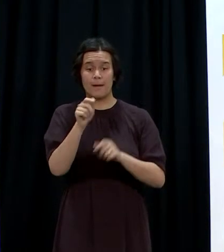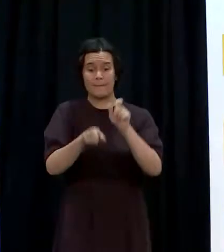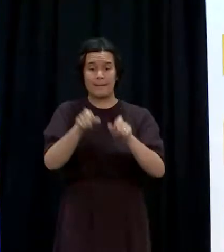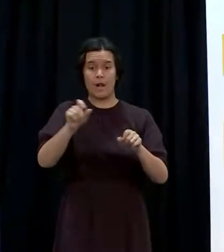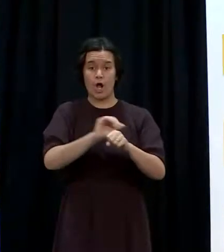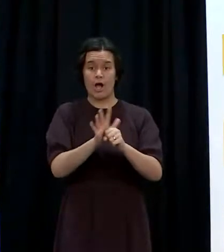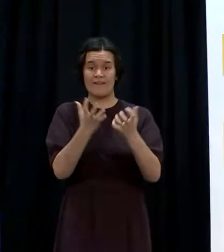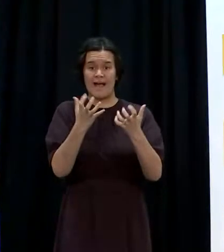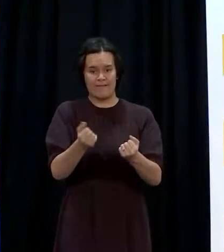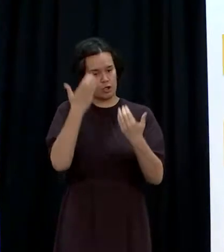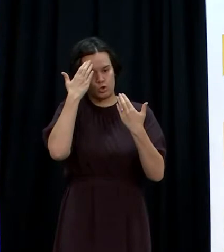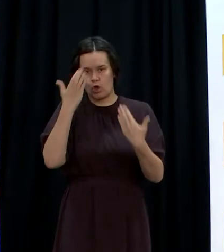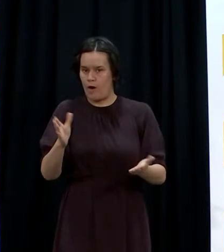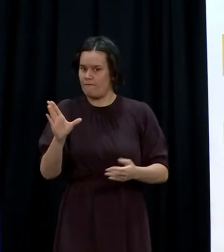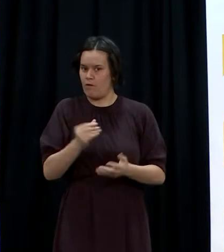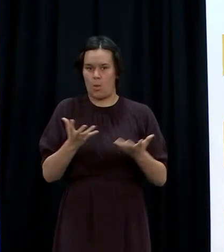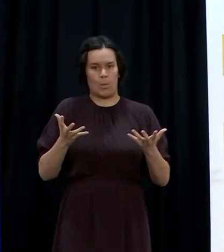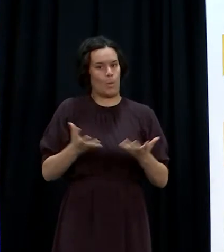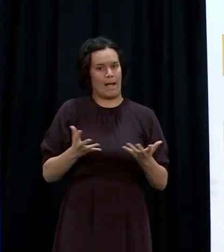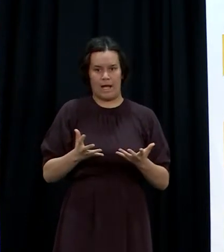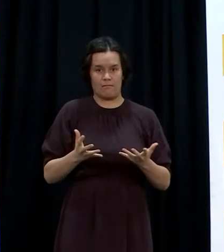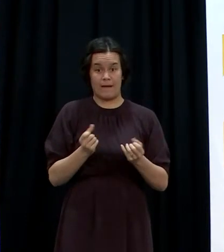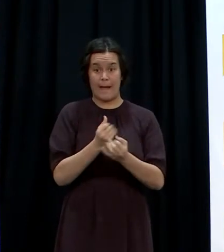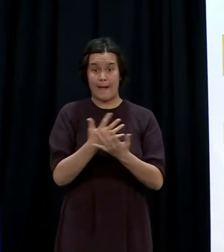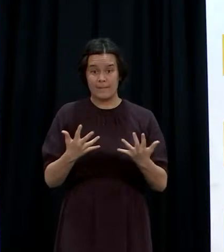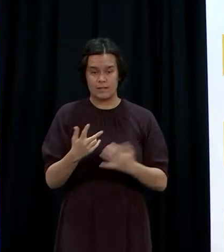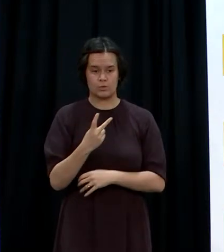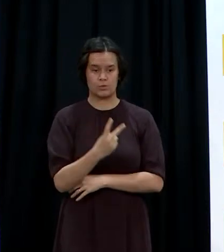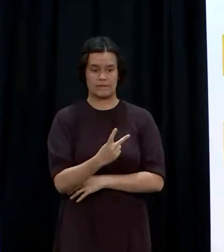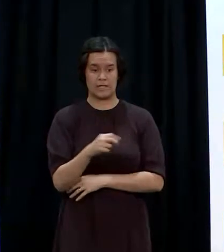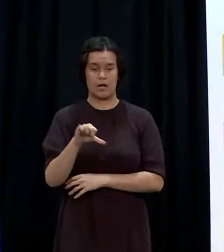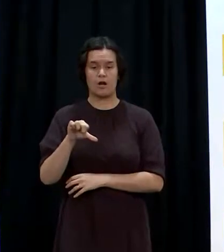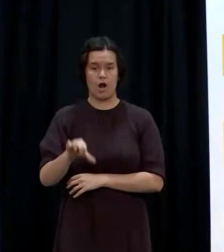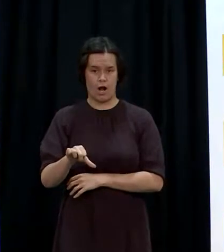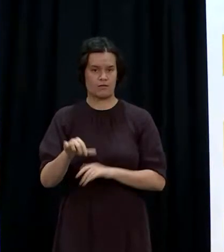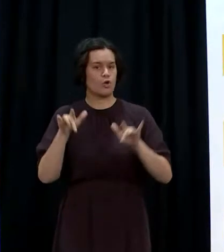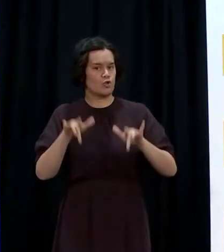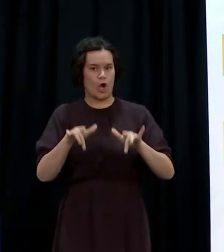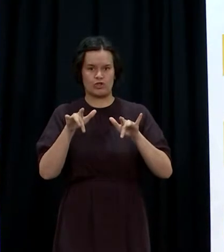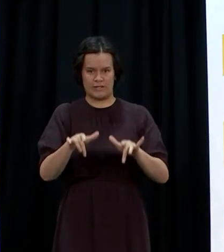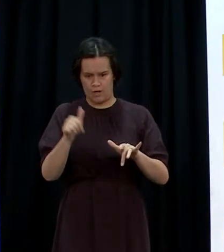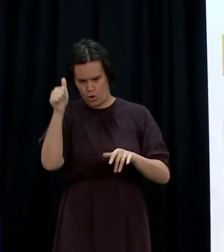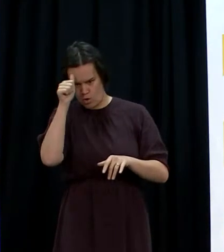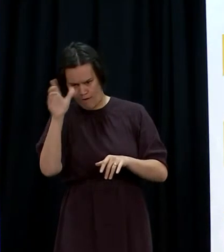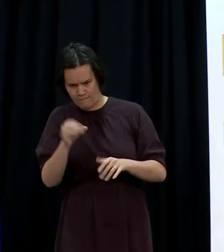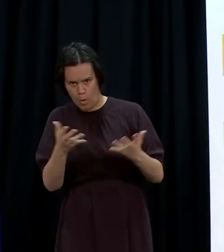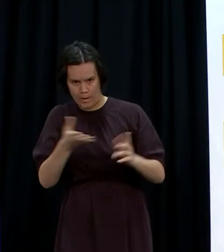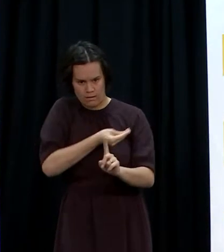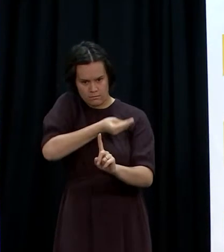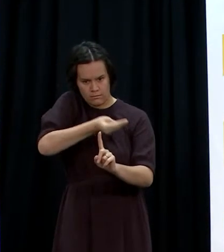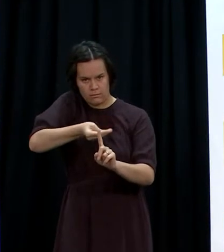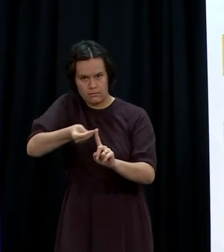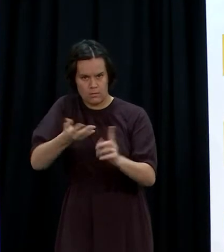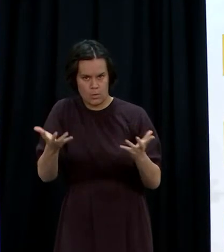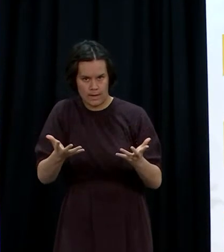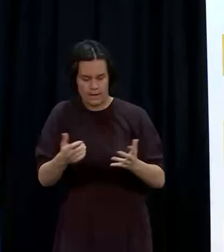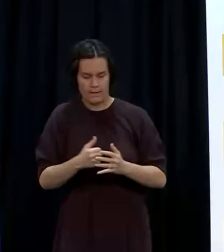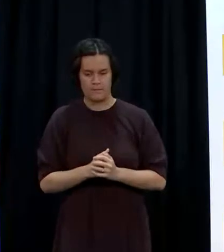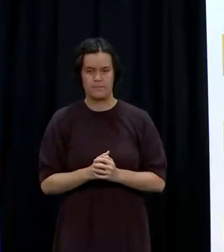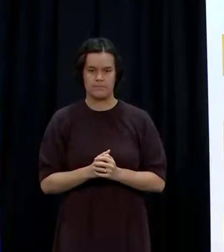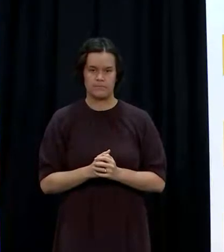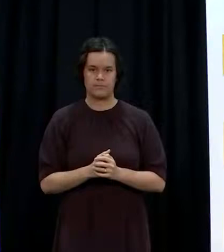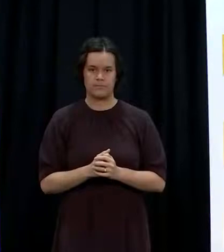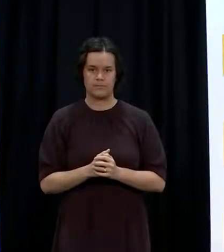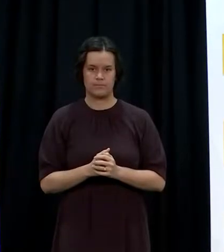noting that 6 of these are from today's new cases. Analysis of yesterday's 13 cases show